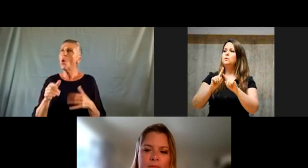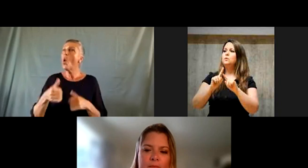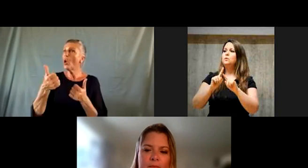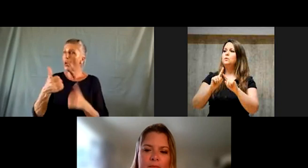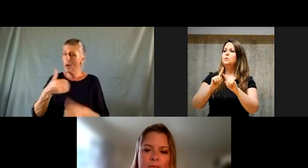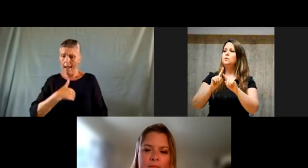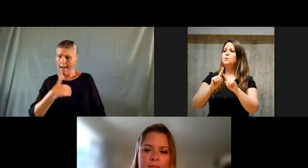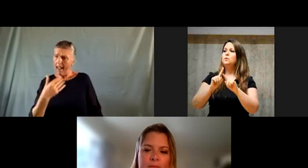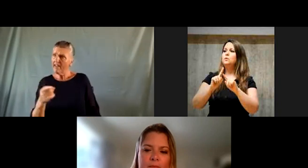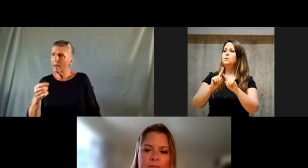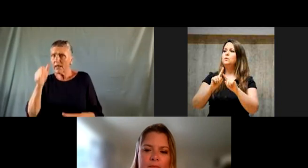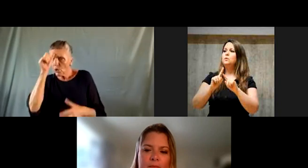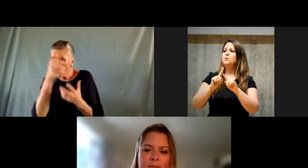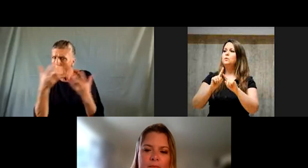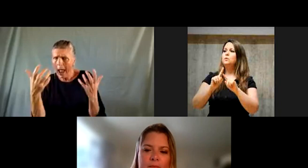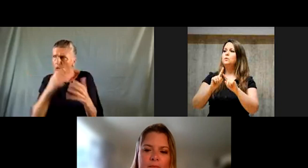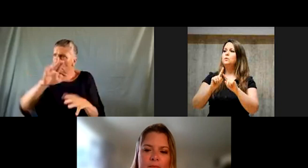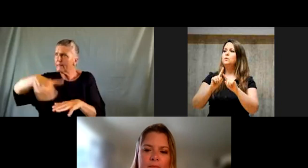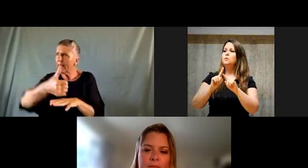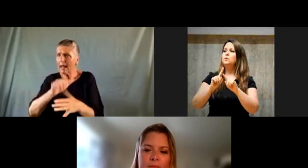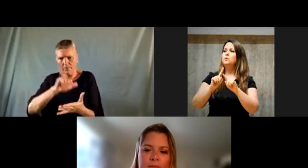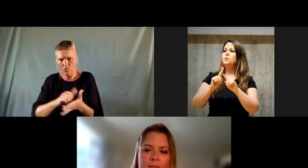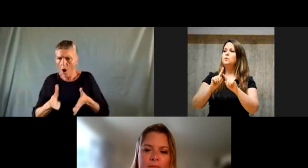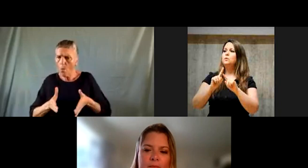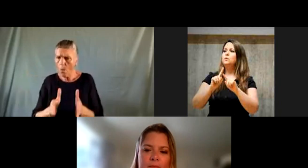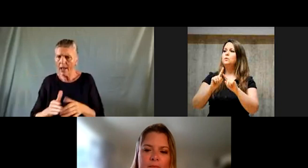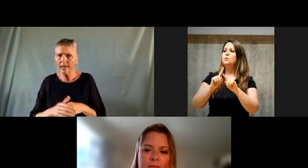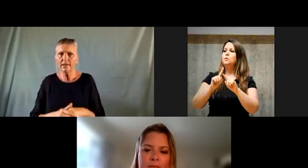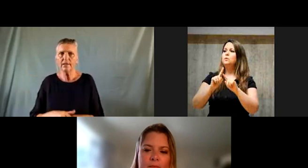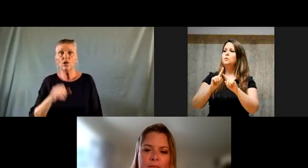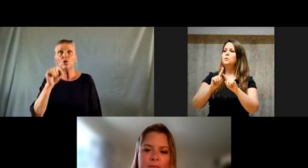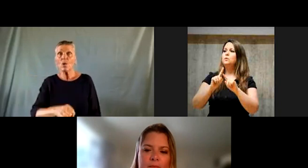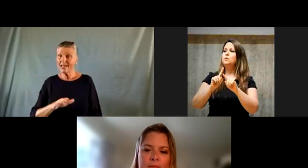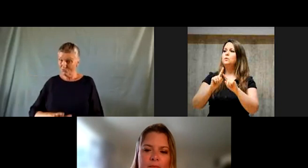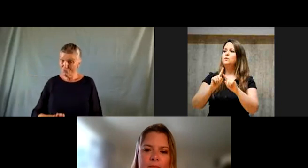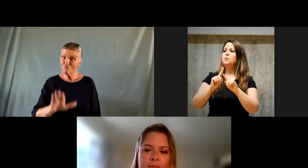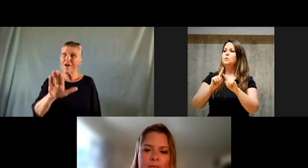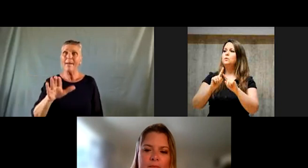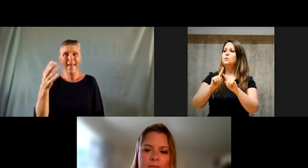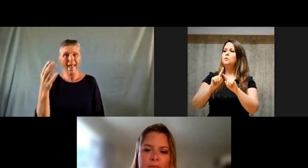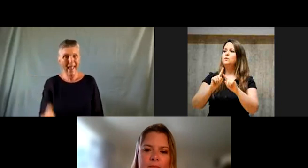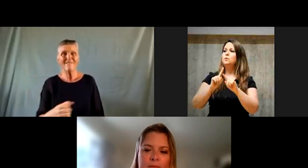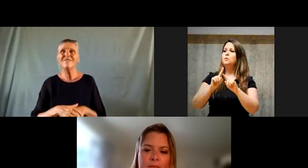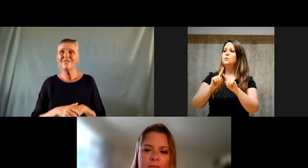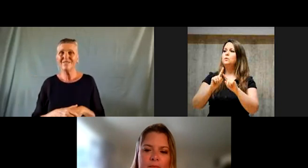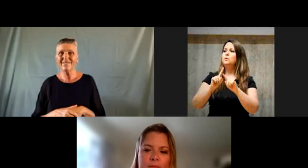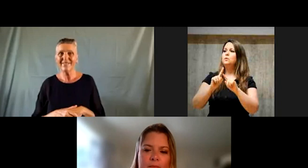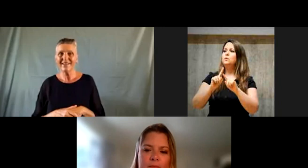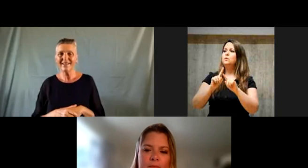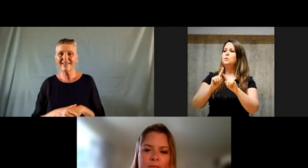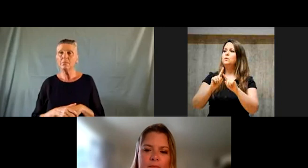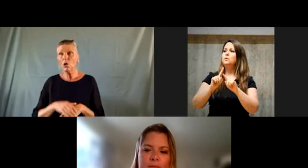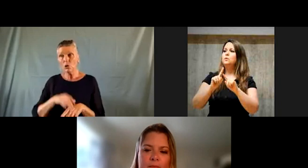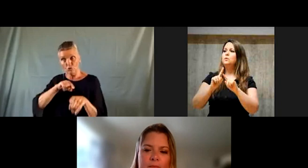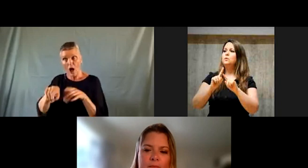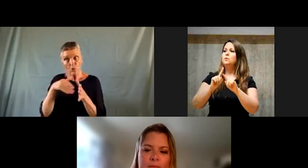we have those situations where, yes, there is a ramp, there is a tentative of accessibility, but